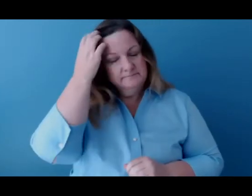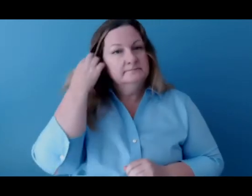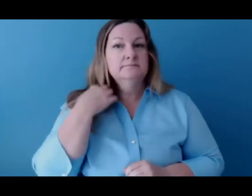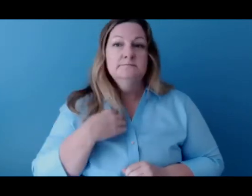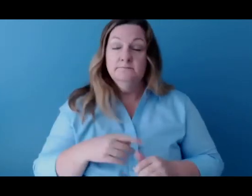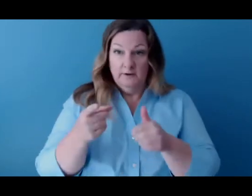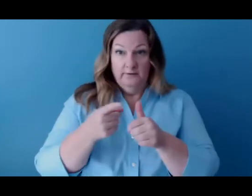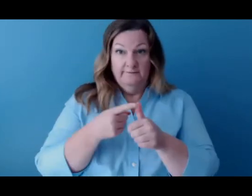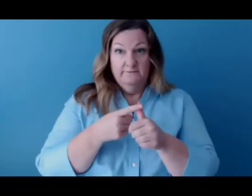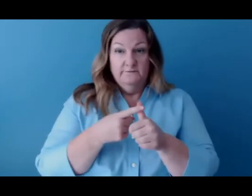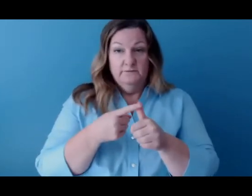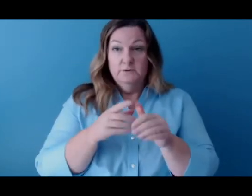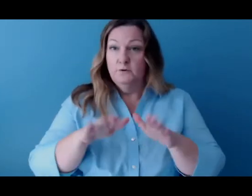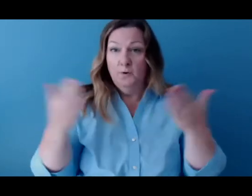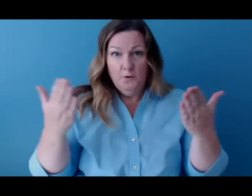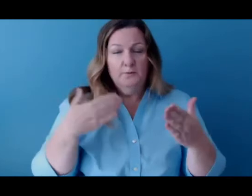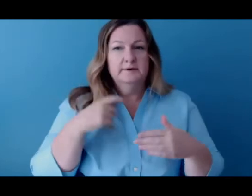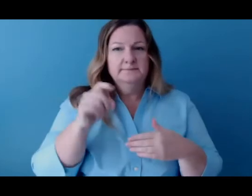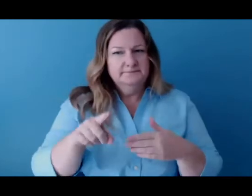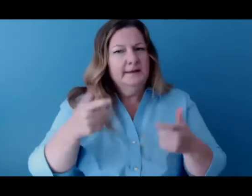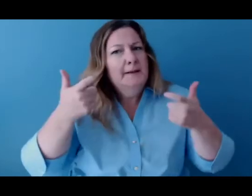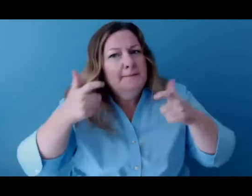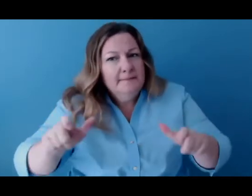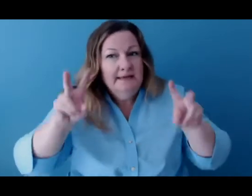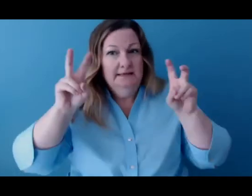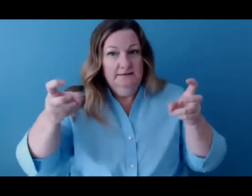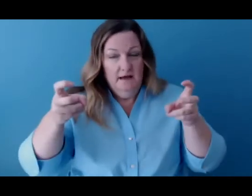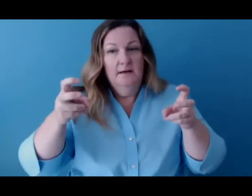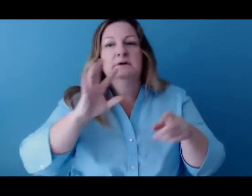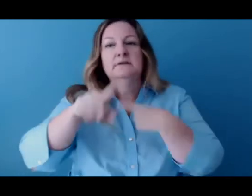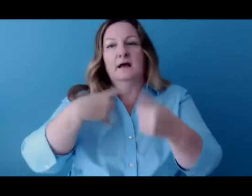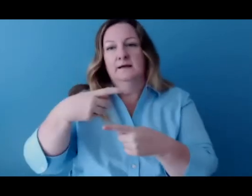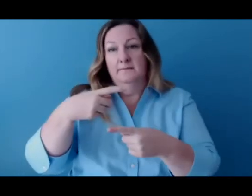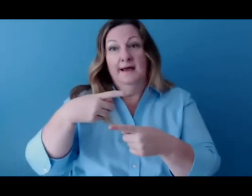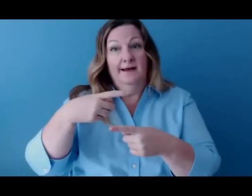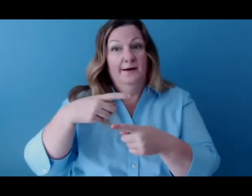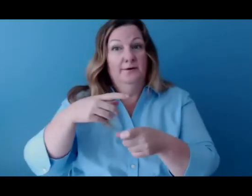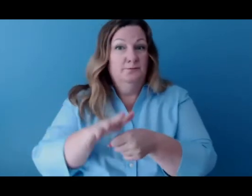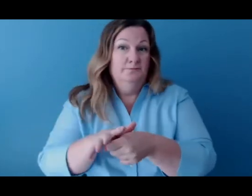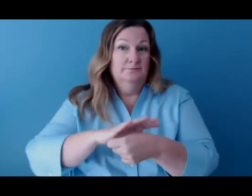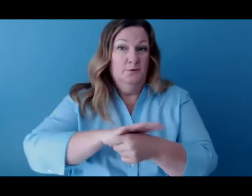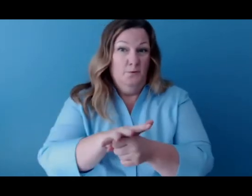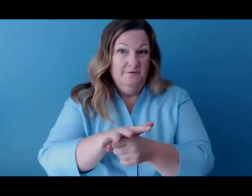area that's, you know, being discussed these days, the pandemic. You know, COVID-19 is a big